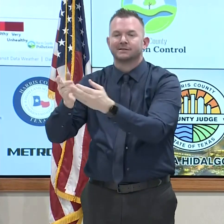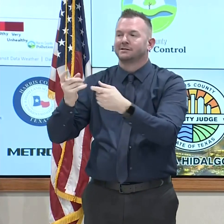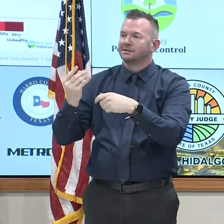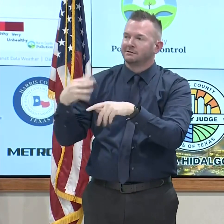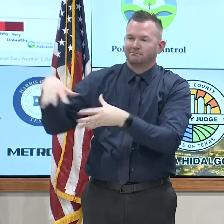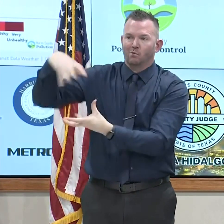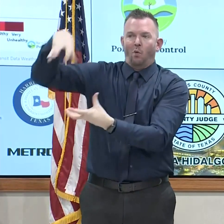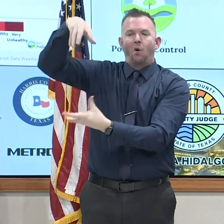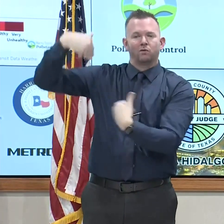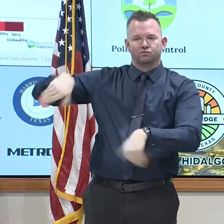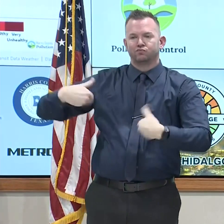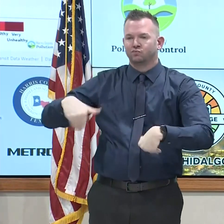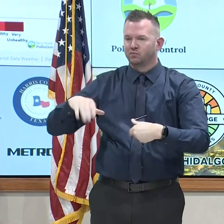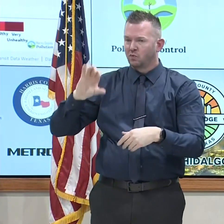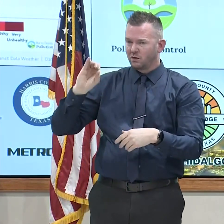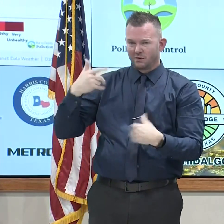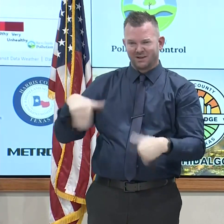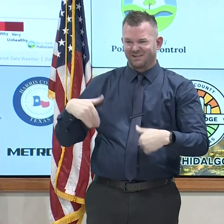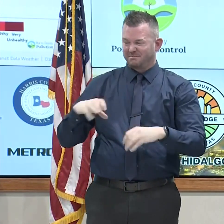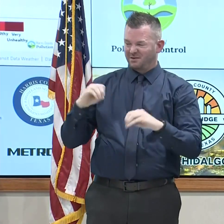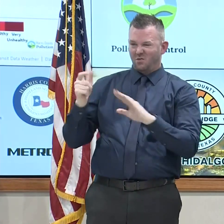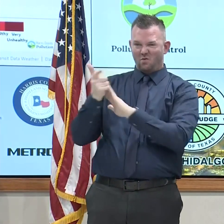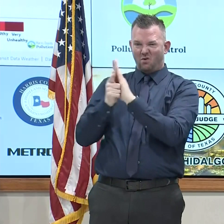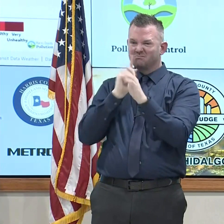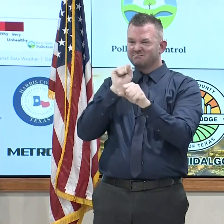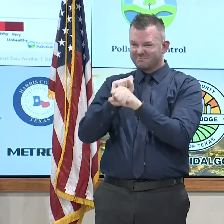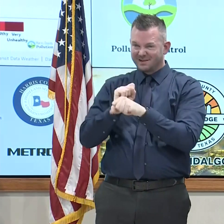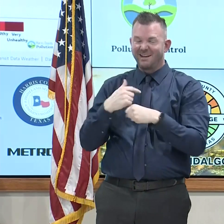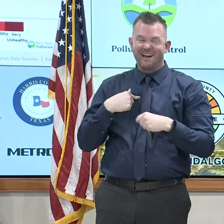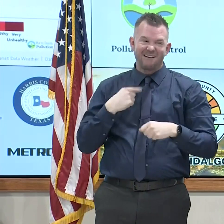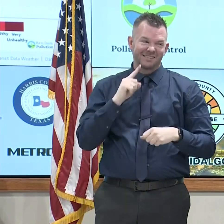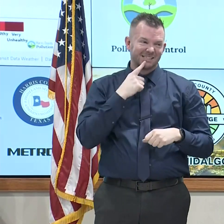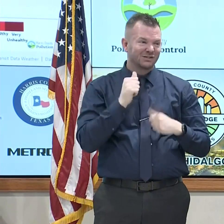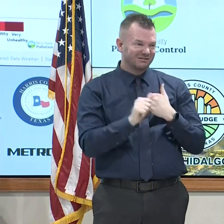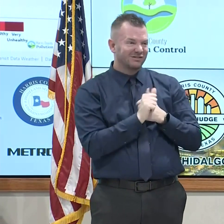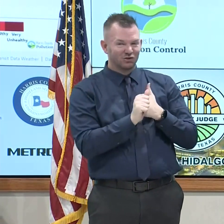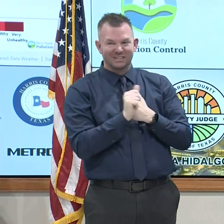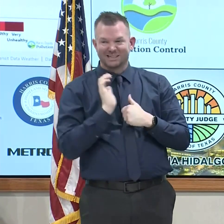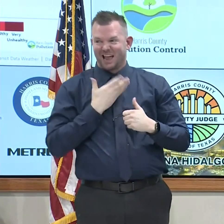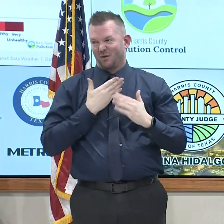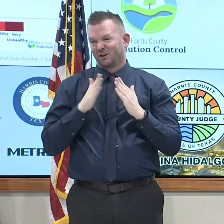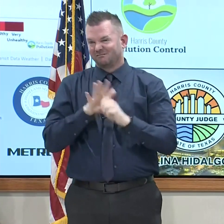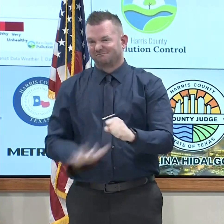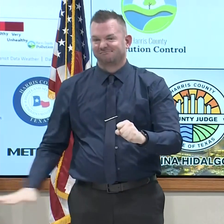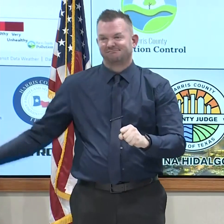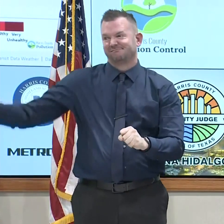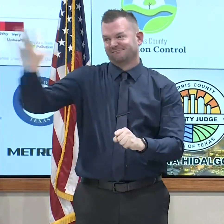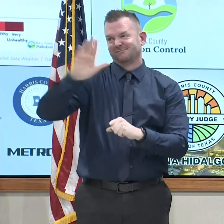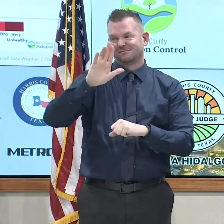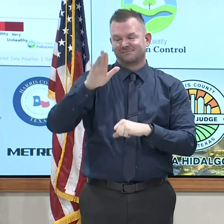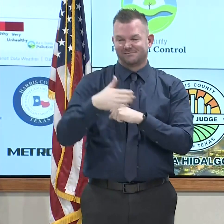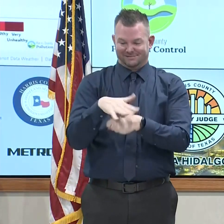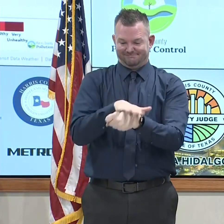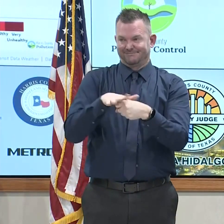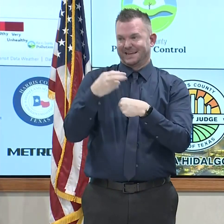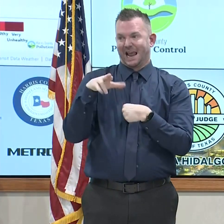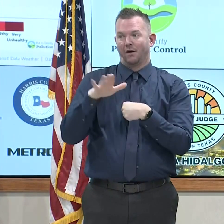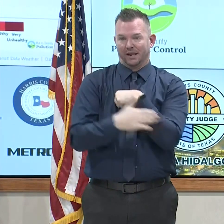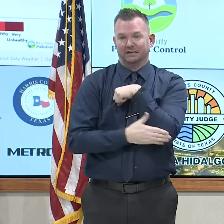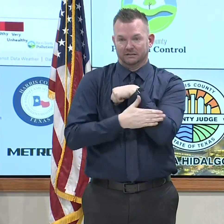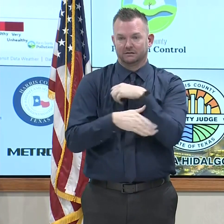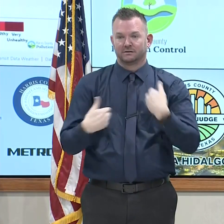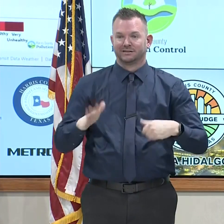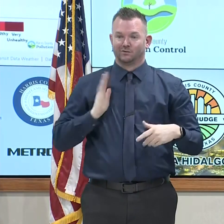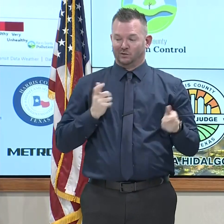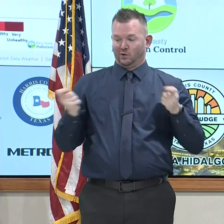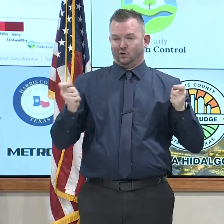County, extremely hazardous and hazardous materials are peppered throughout the county. Harris County Pollution Control would like to thank the